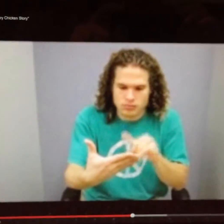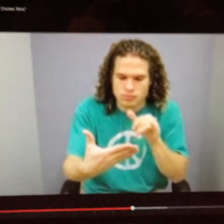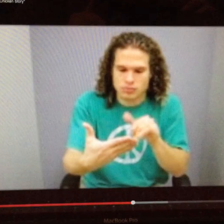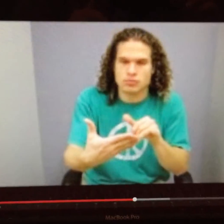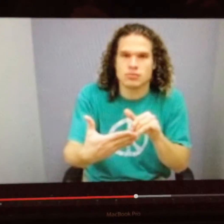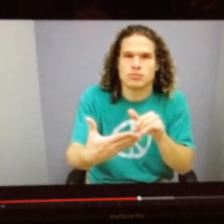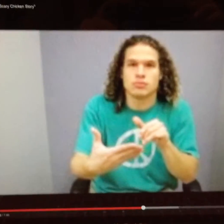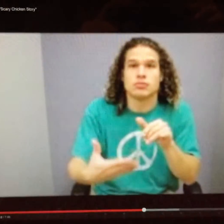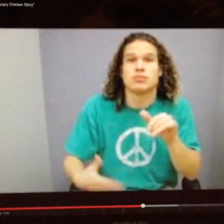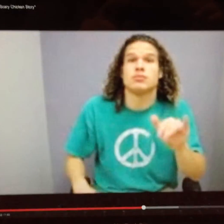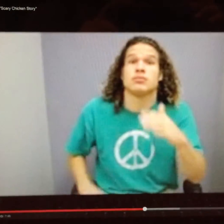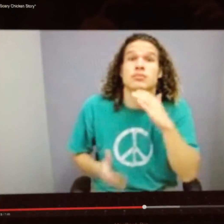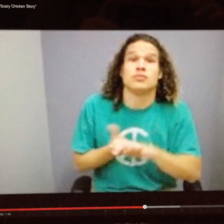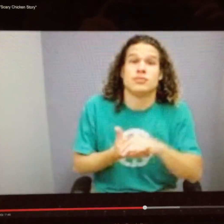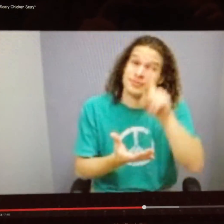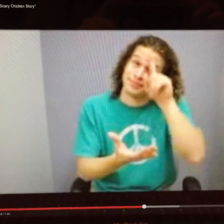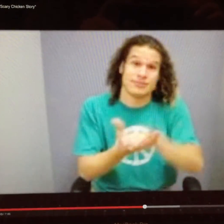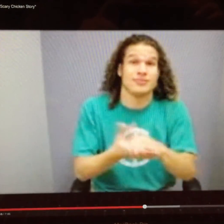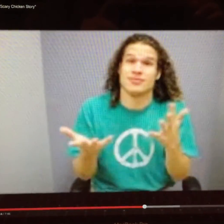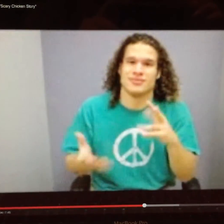true. Uncle was married before.